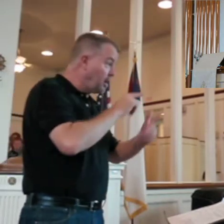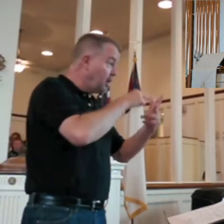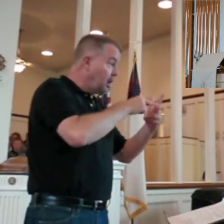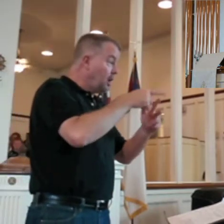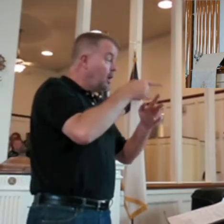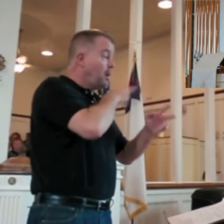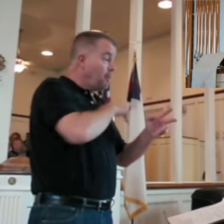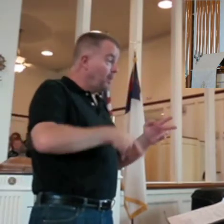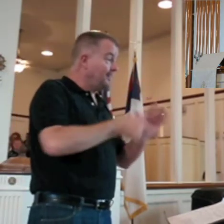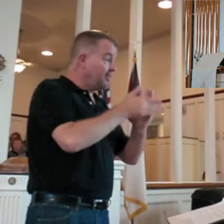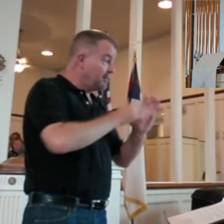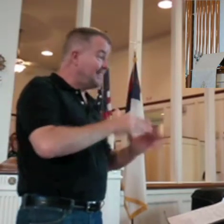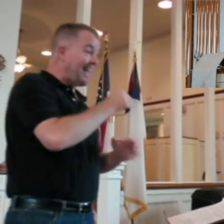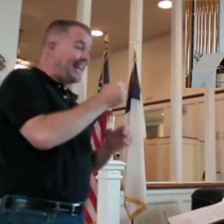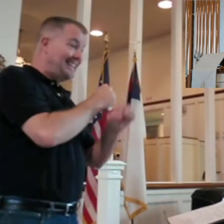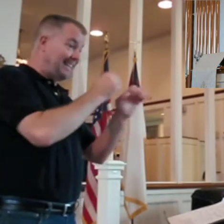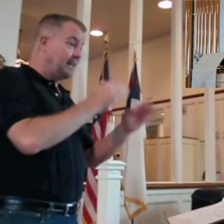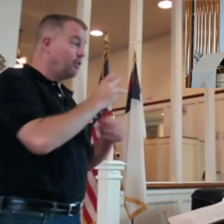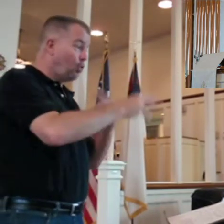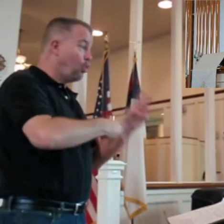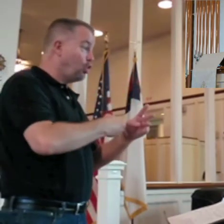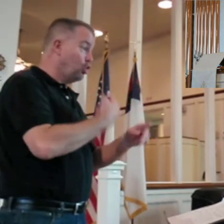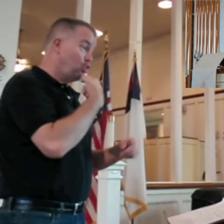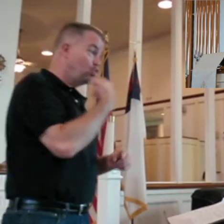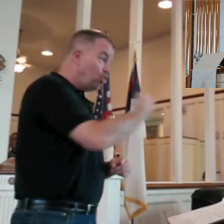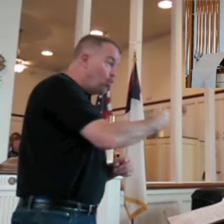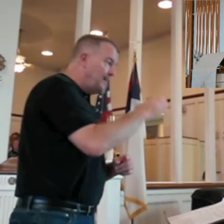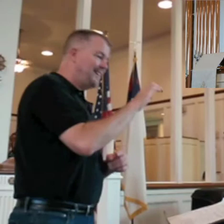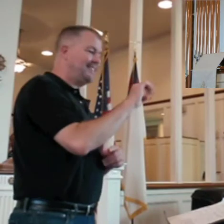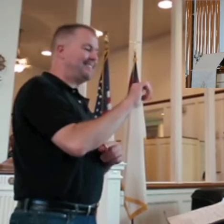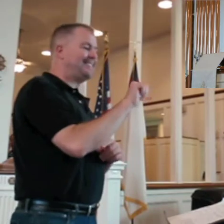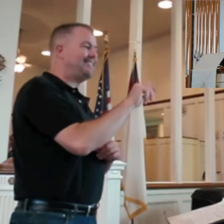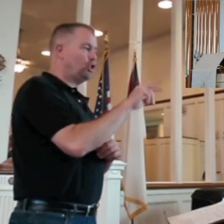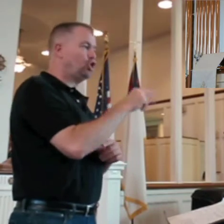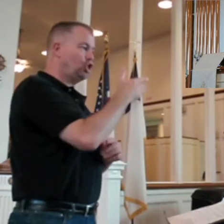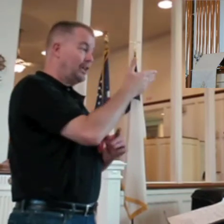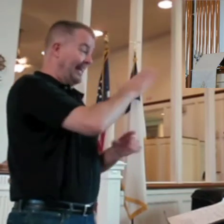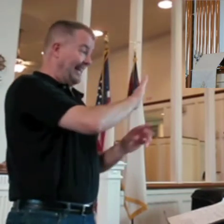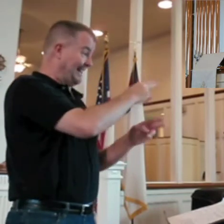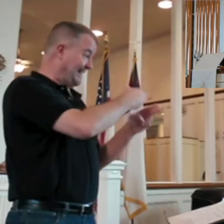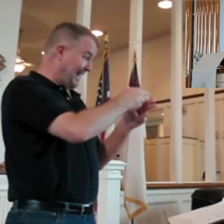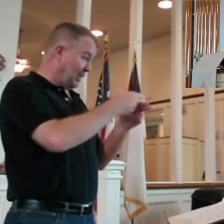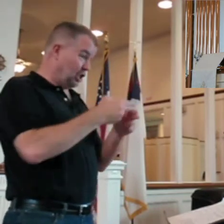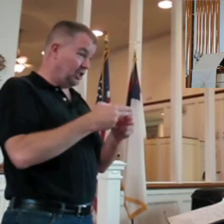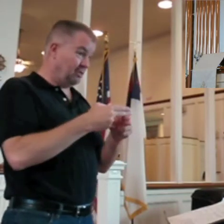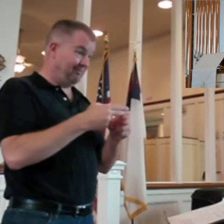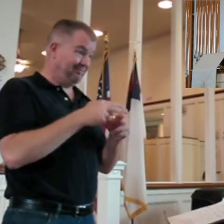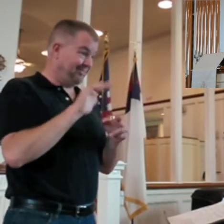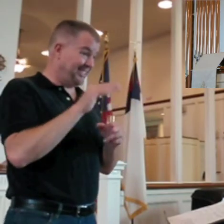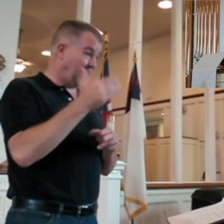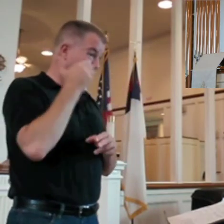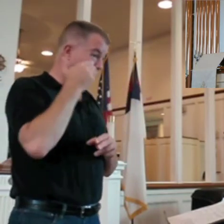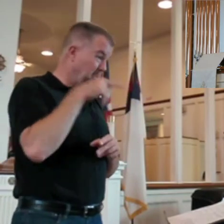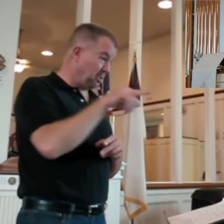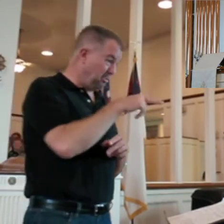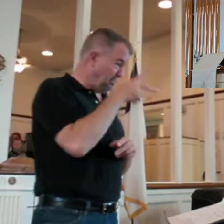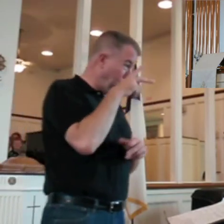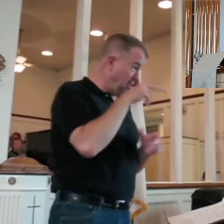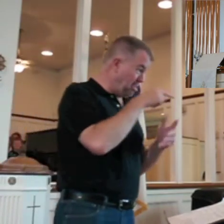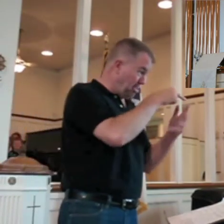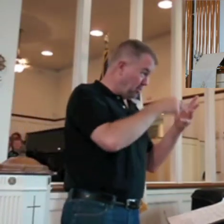Prince of Peace, and Savior of the World. Those were Caesar's titles. Do those sound familiar to you?